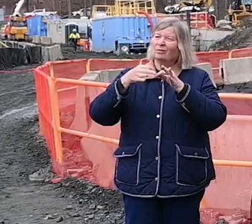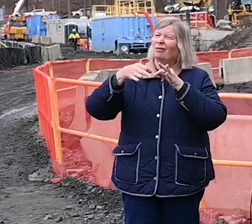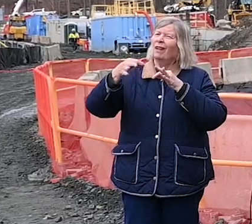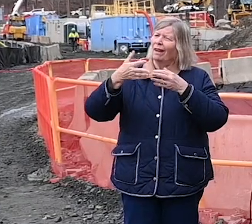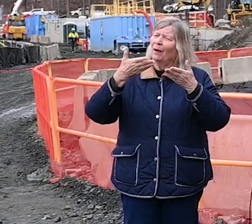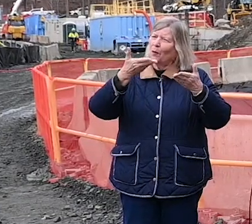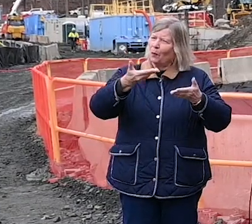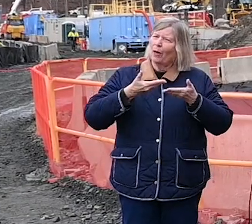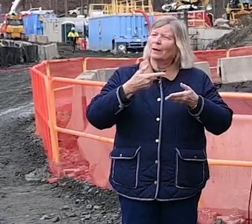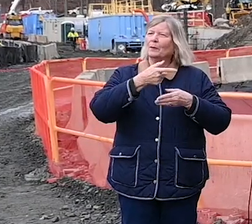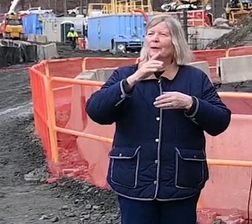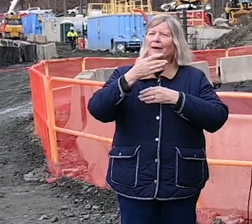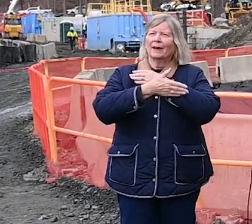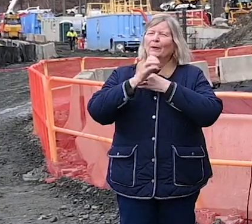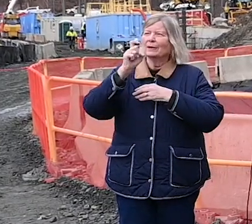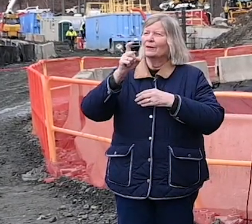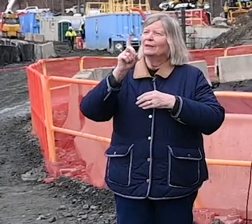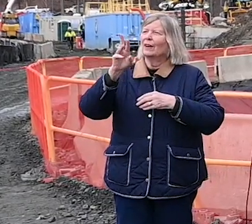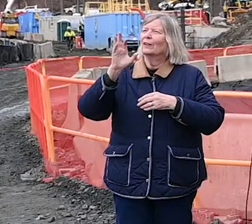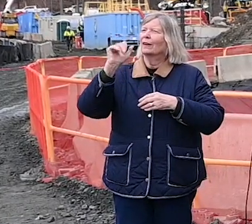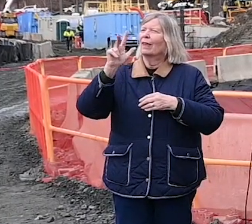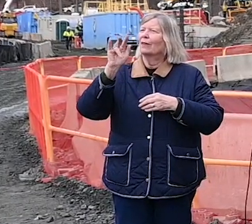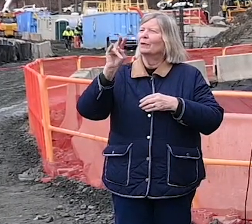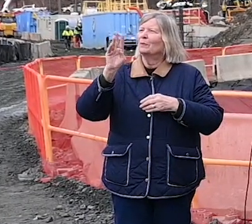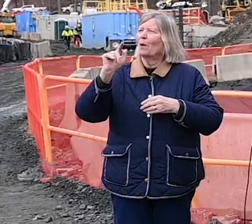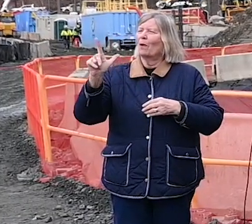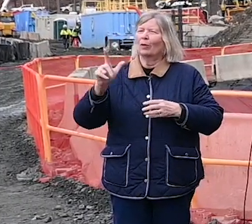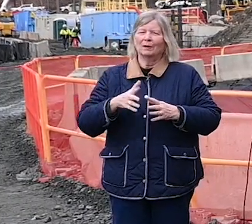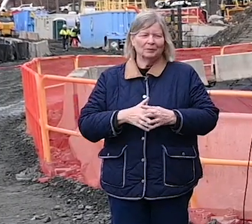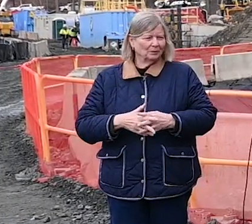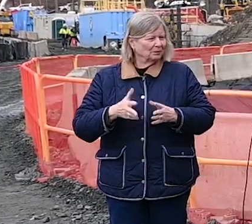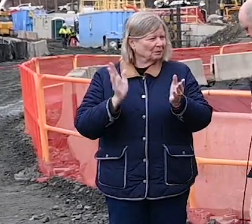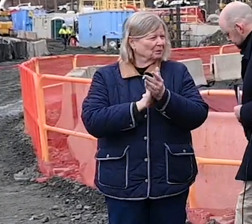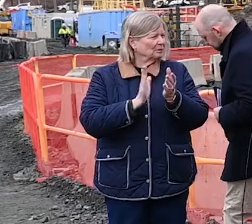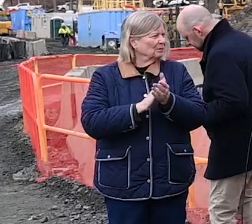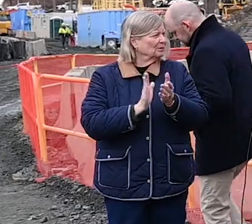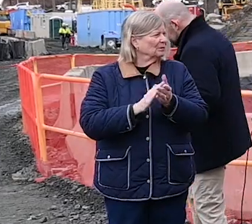like you to welcome County Executive Dr. Calvin Ball.